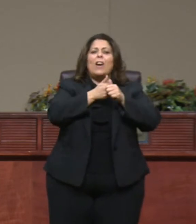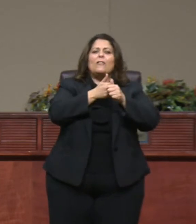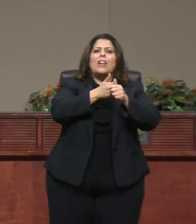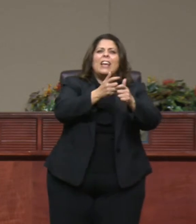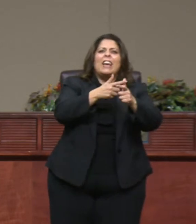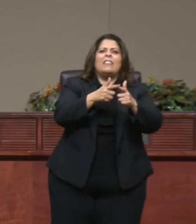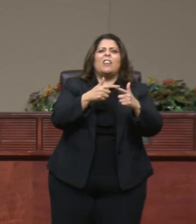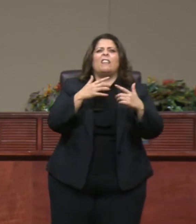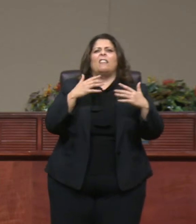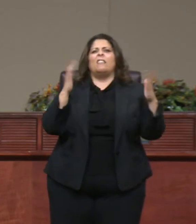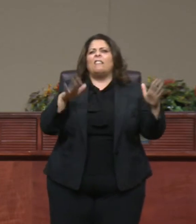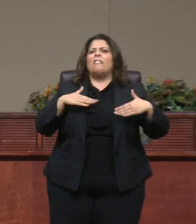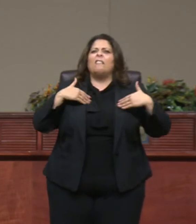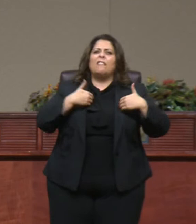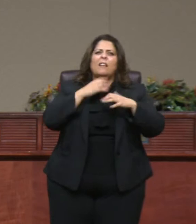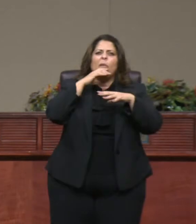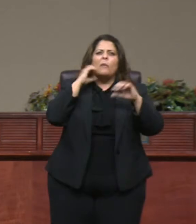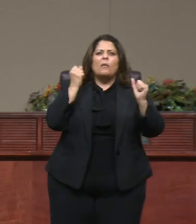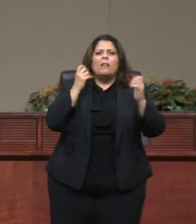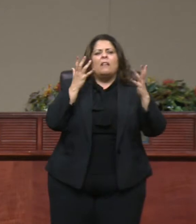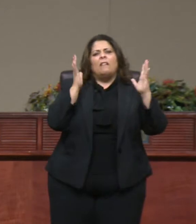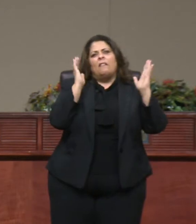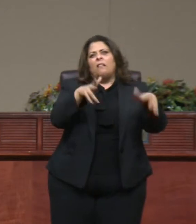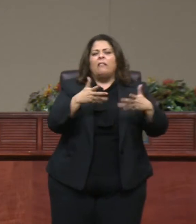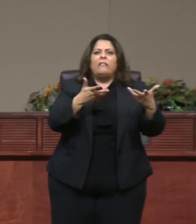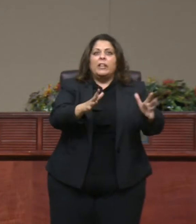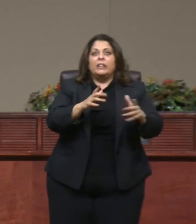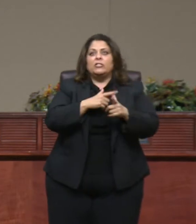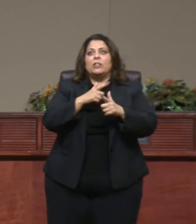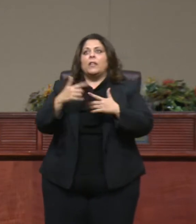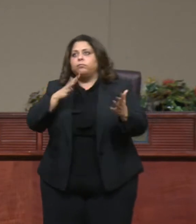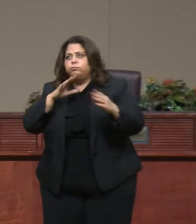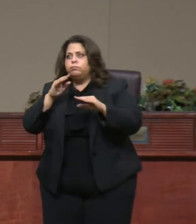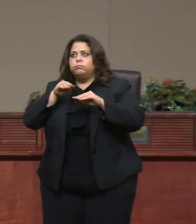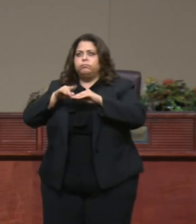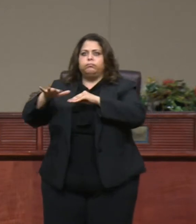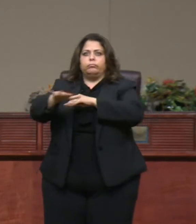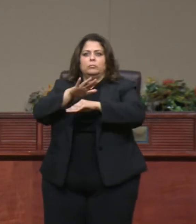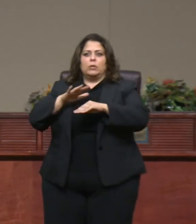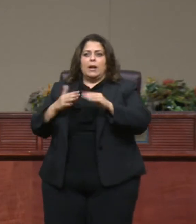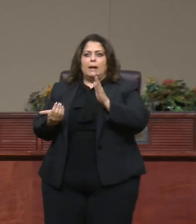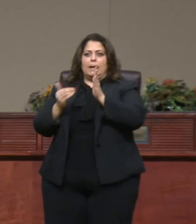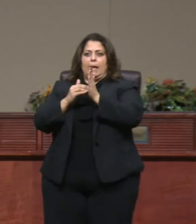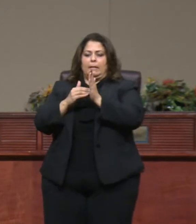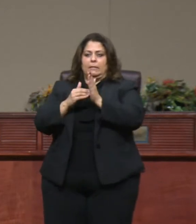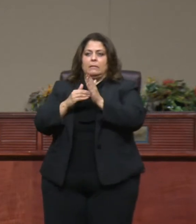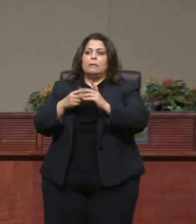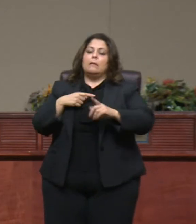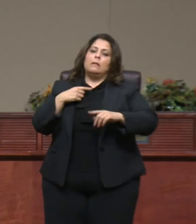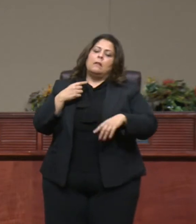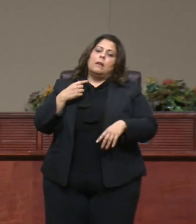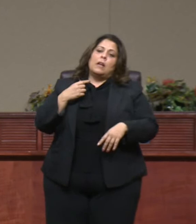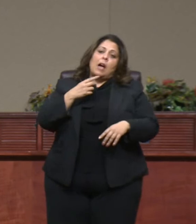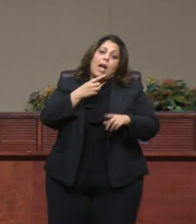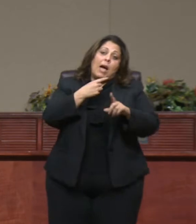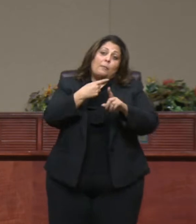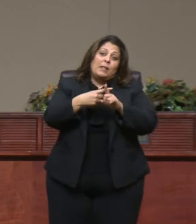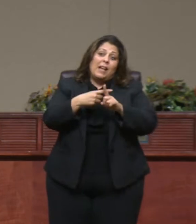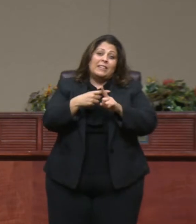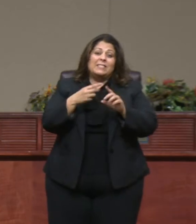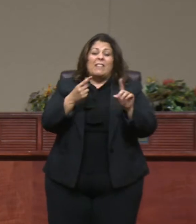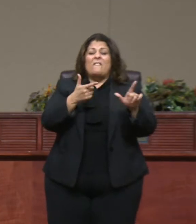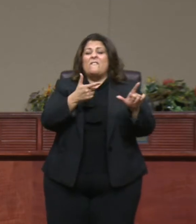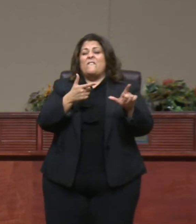back. And the question with this virus, as I mentioned before, is how fast is the spread. Is in a couple of weeks, you